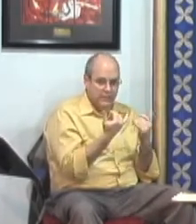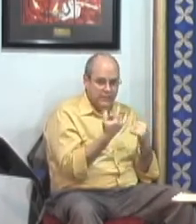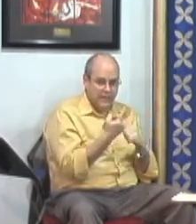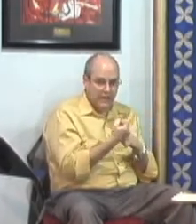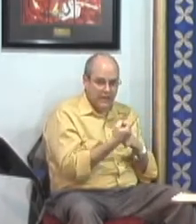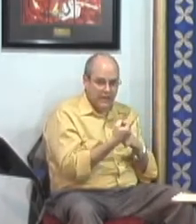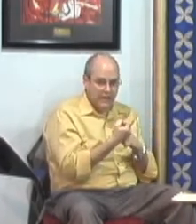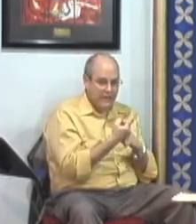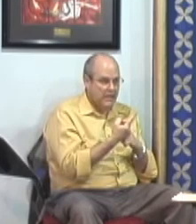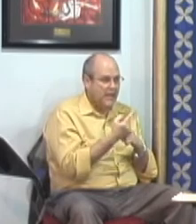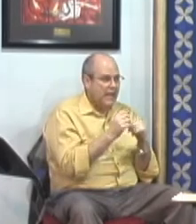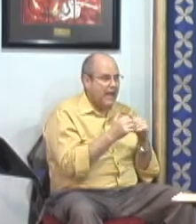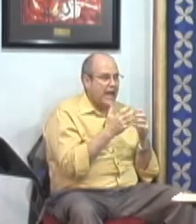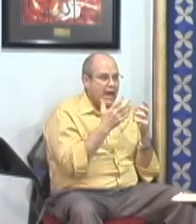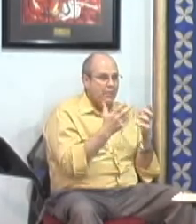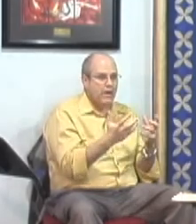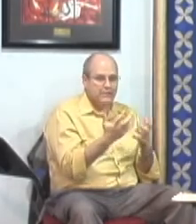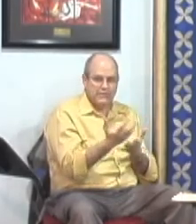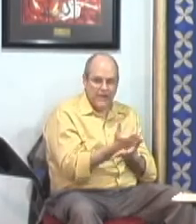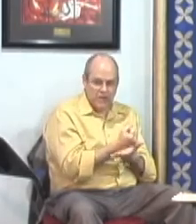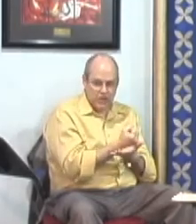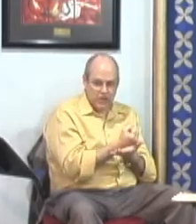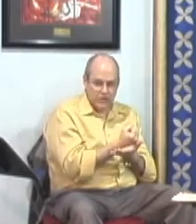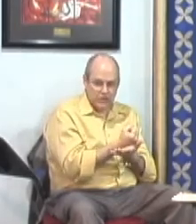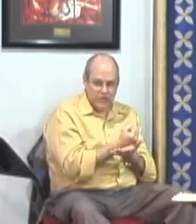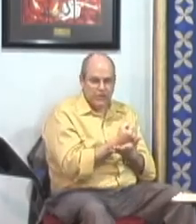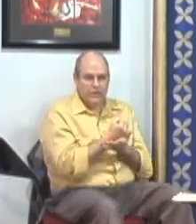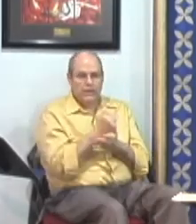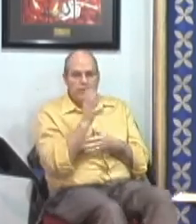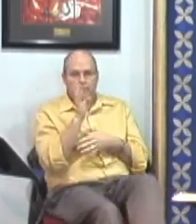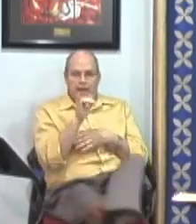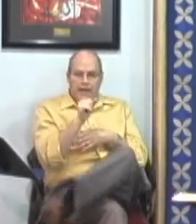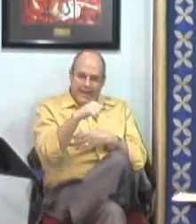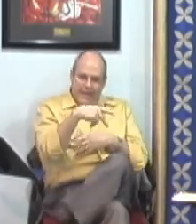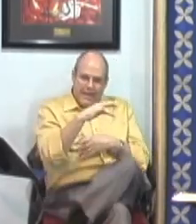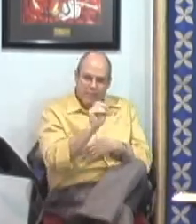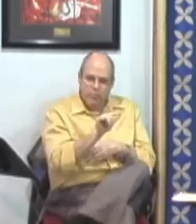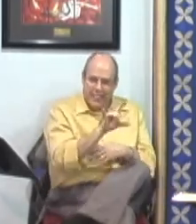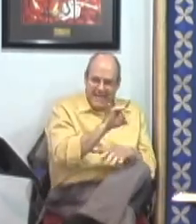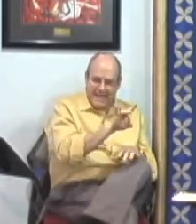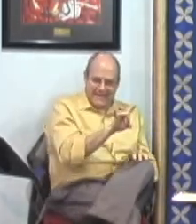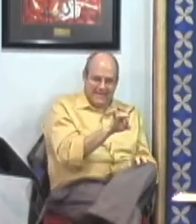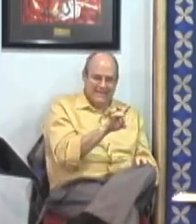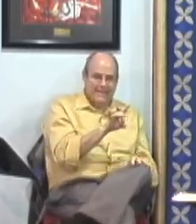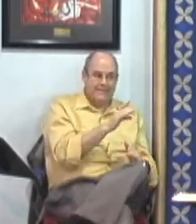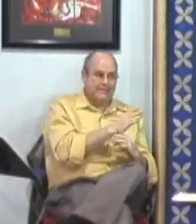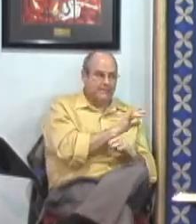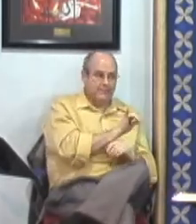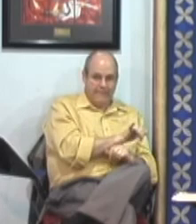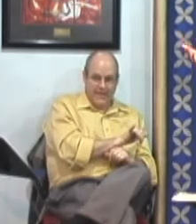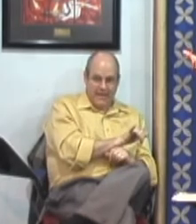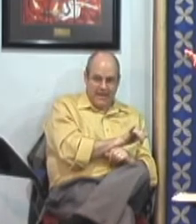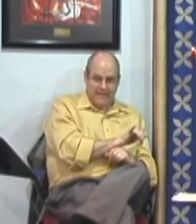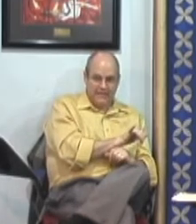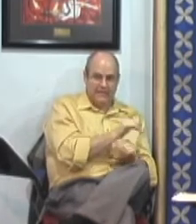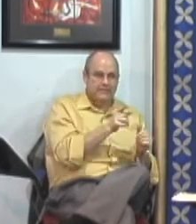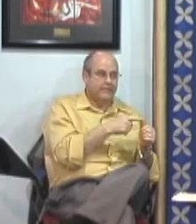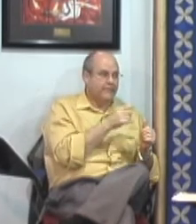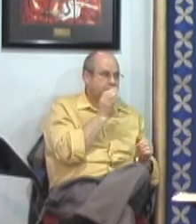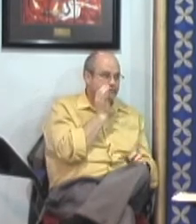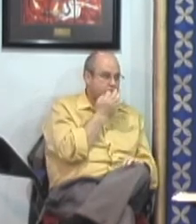the kind of way of thinking of it is, how much have I earned, will I have earned by April 8th? And some of that is the first